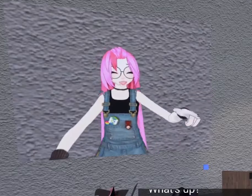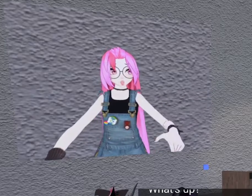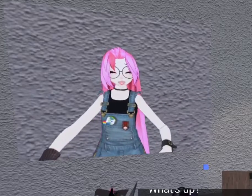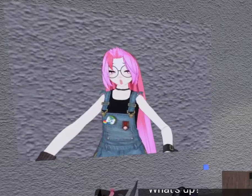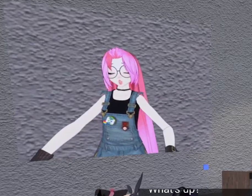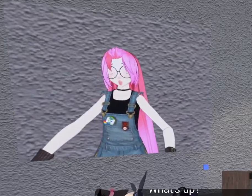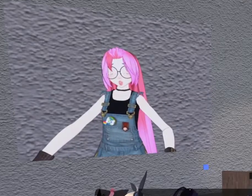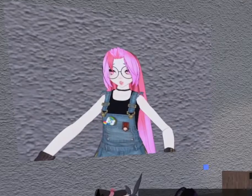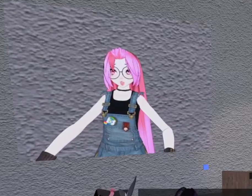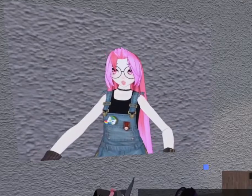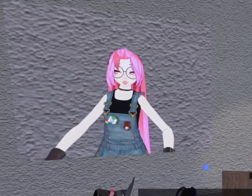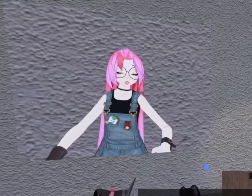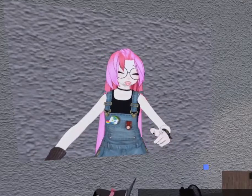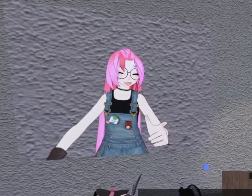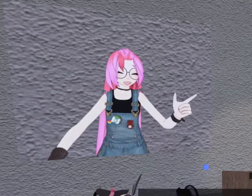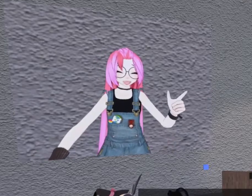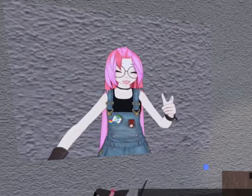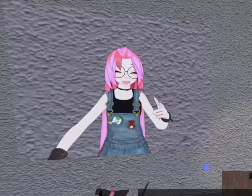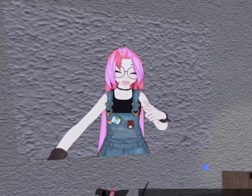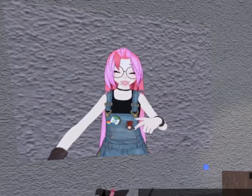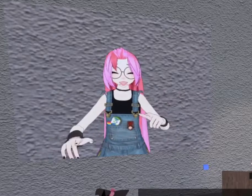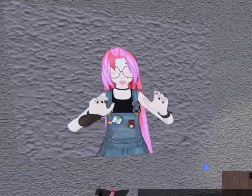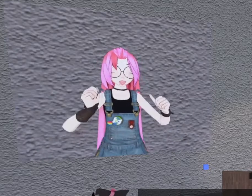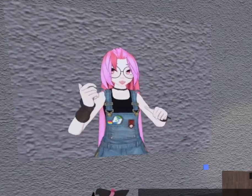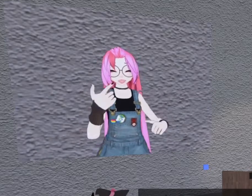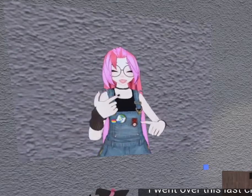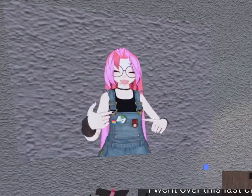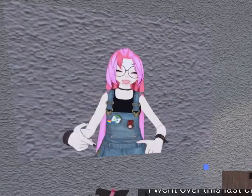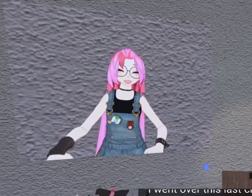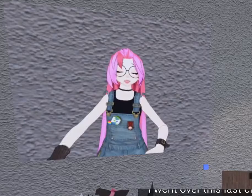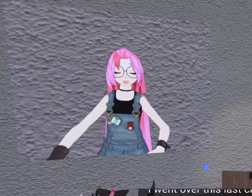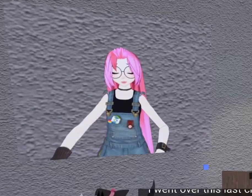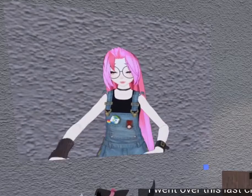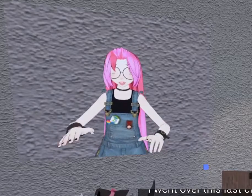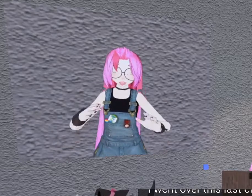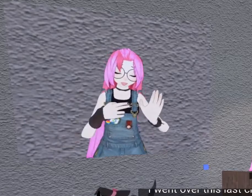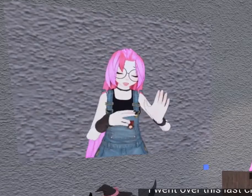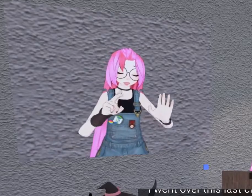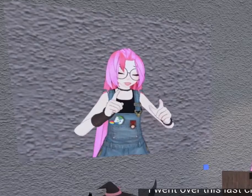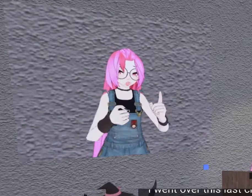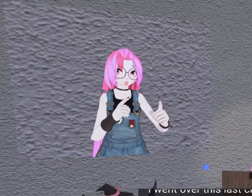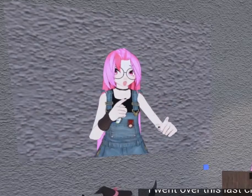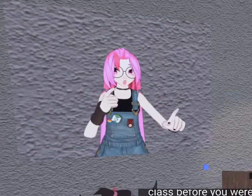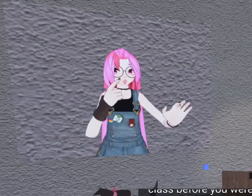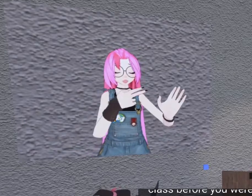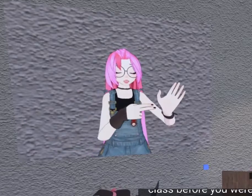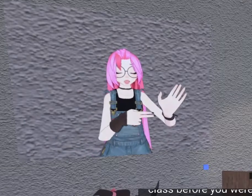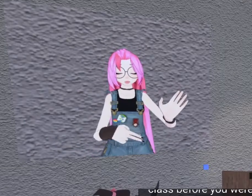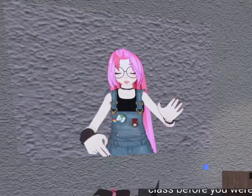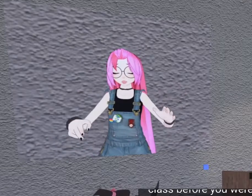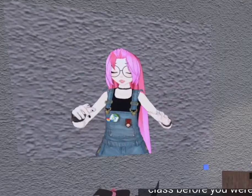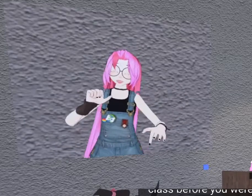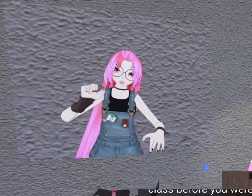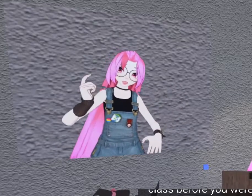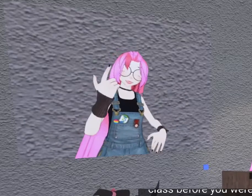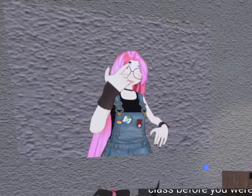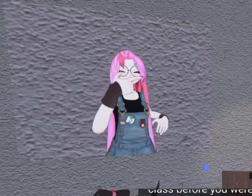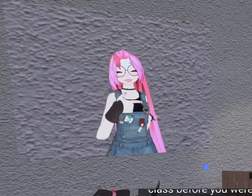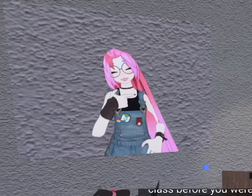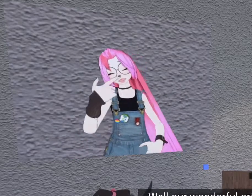wonderful page over there, they record all of our classes. So join the Discord and hop in and watch all